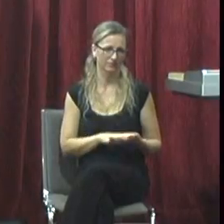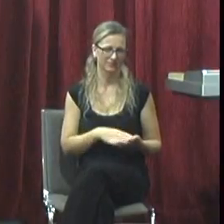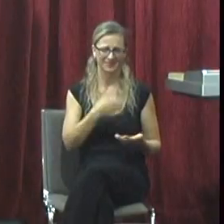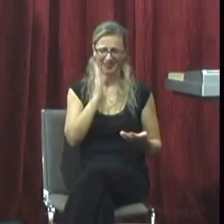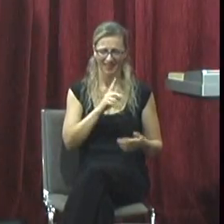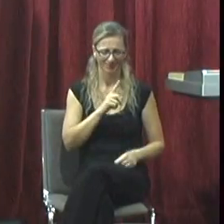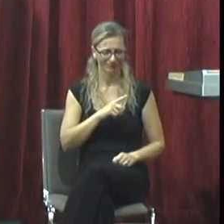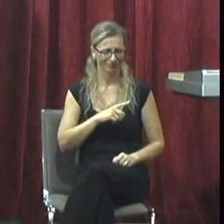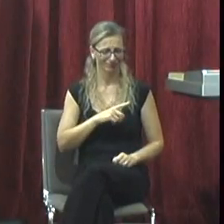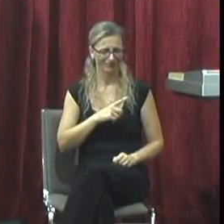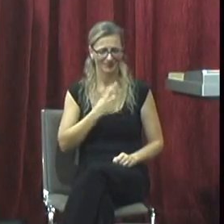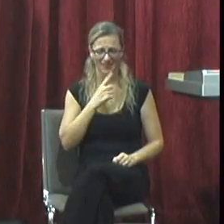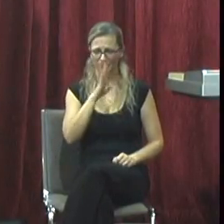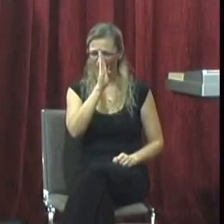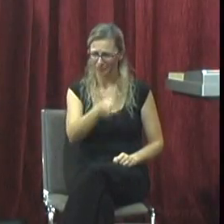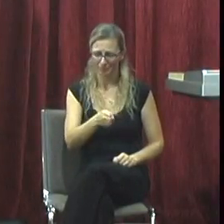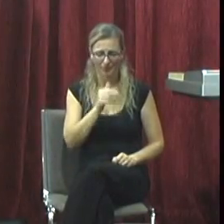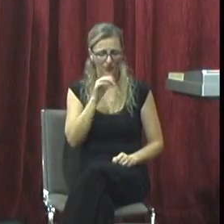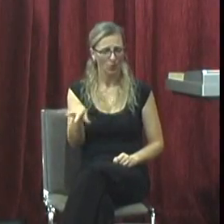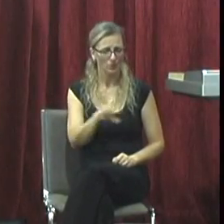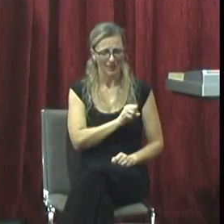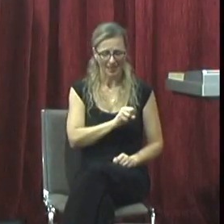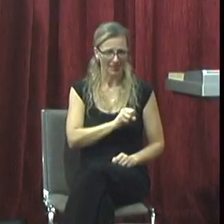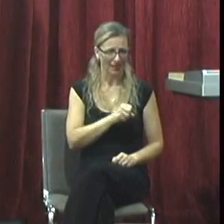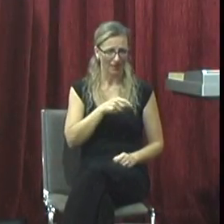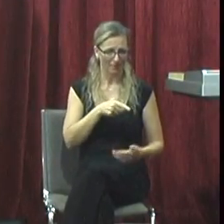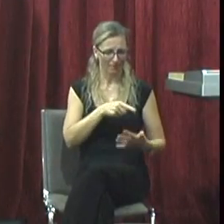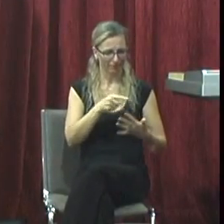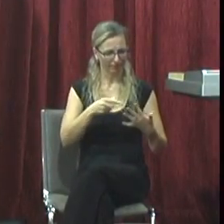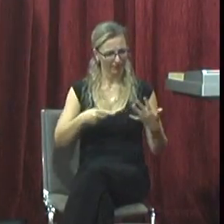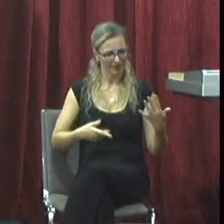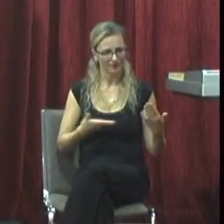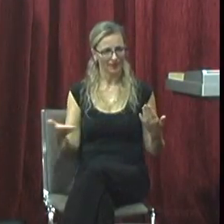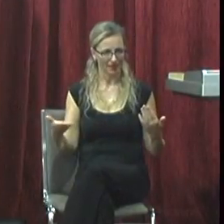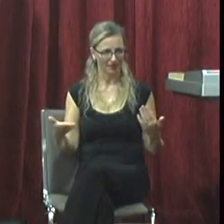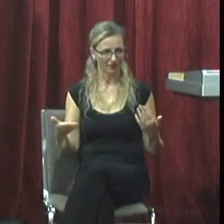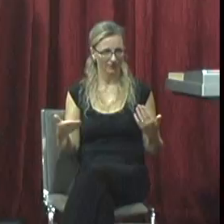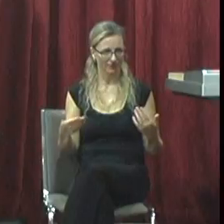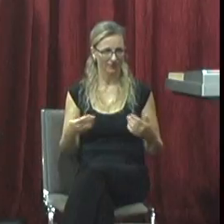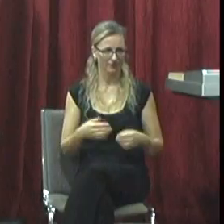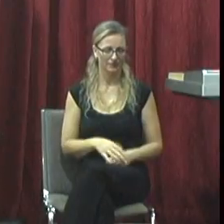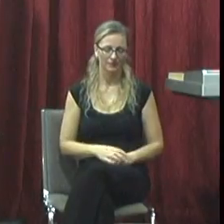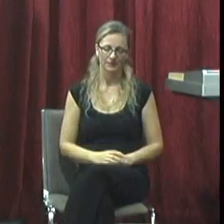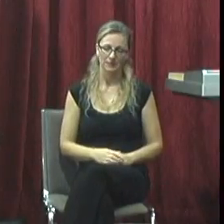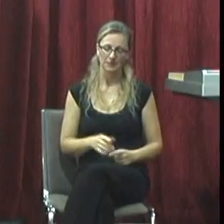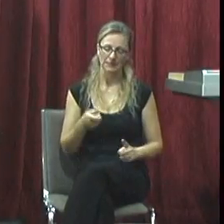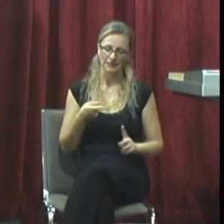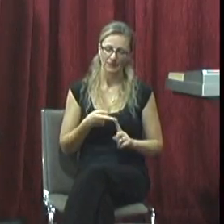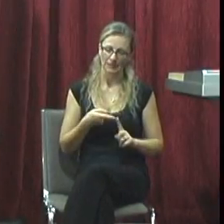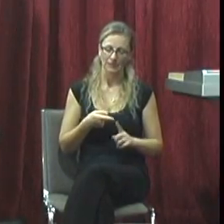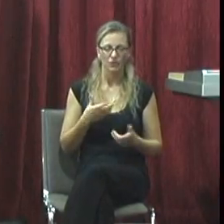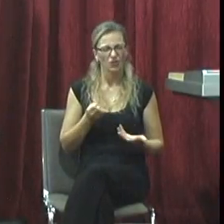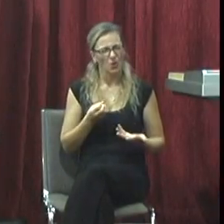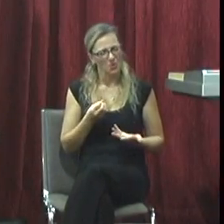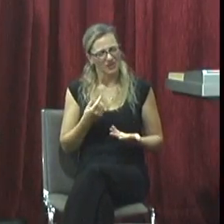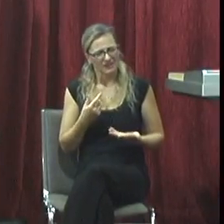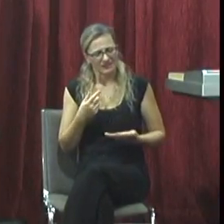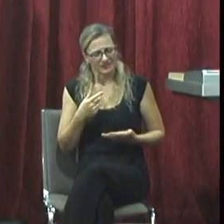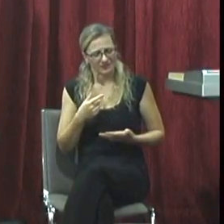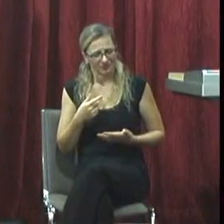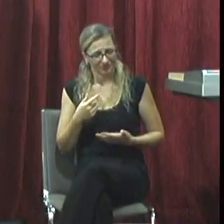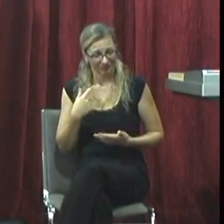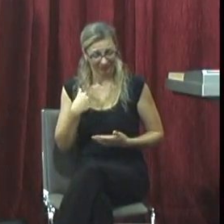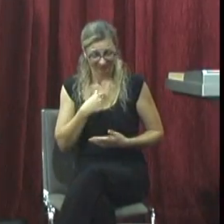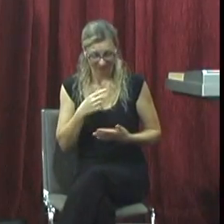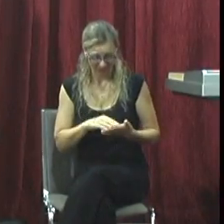things that were under the ban, taking things that belonged to God. So what do we learn about taking